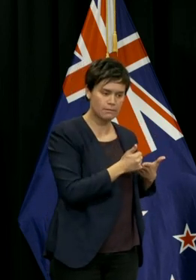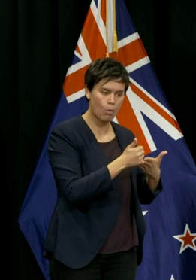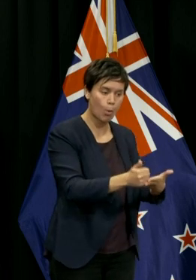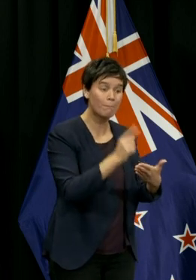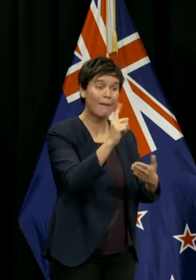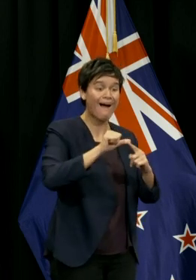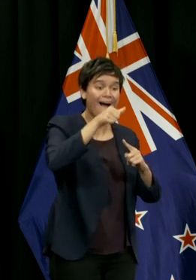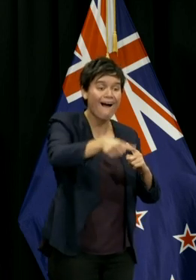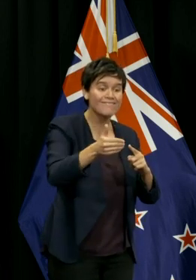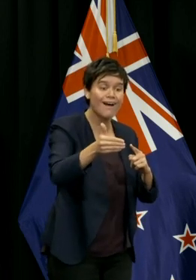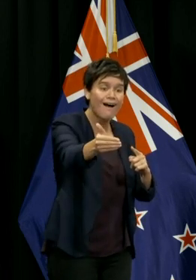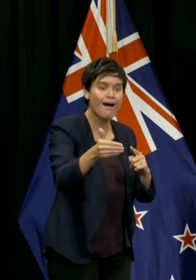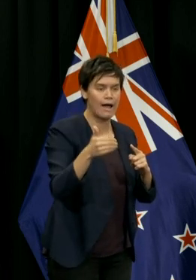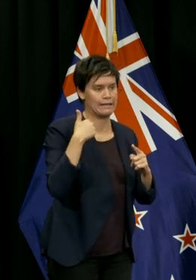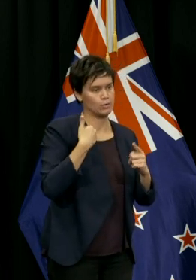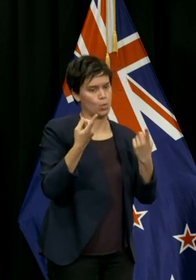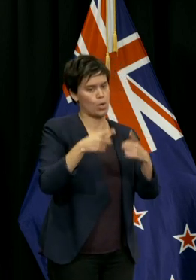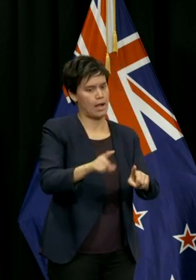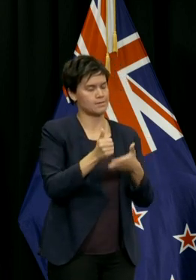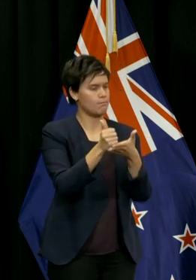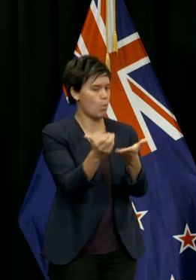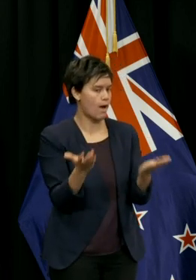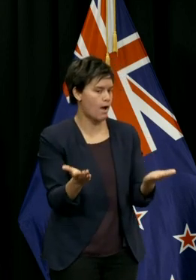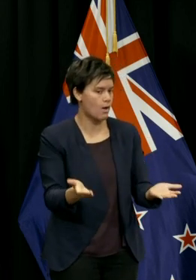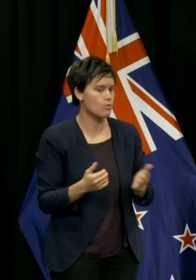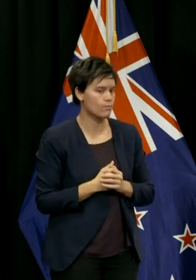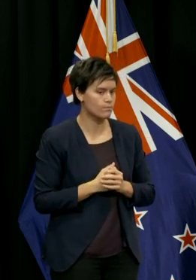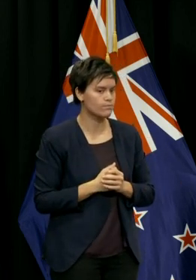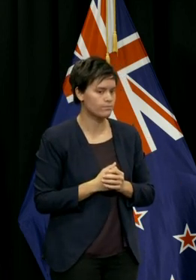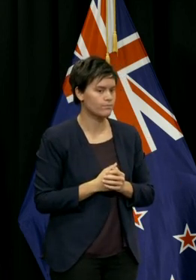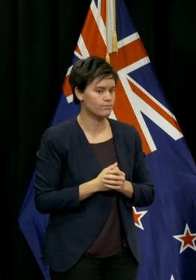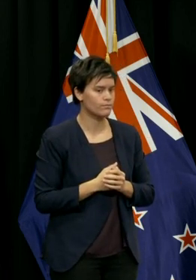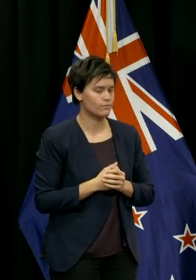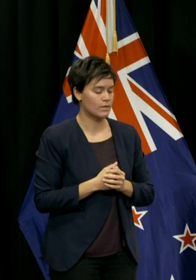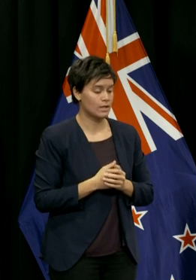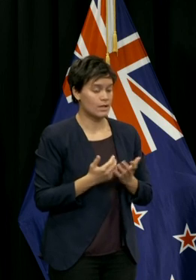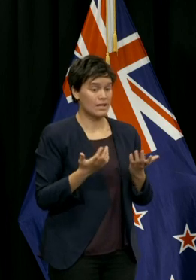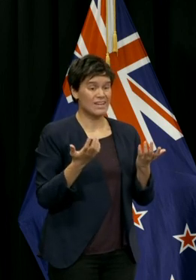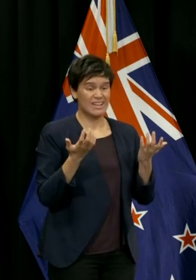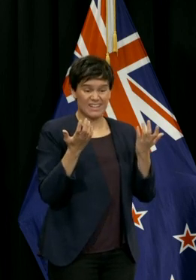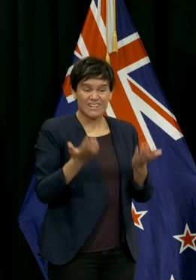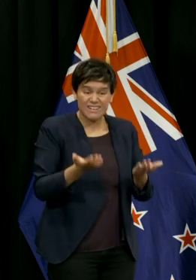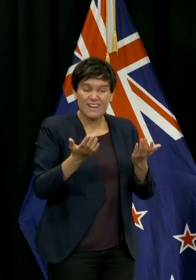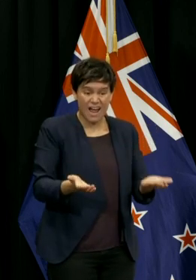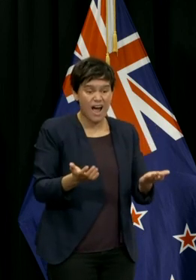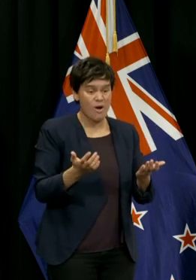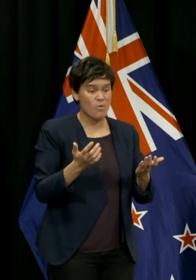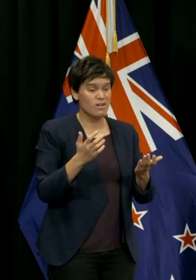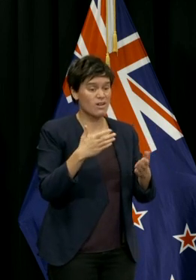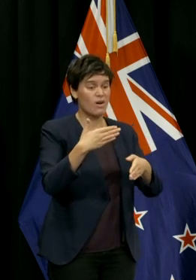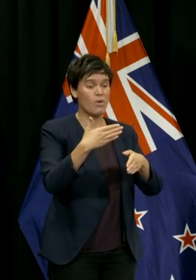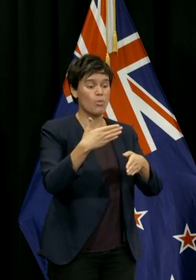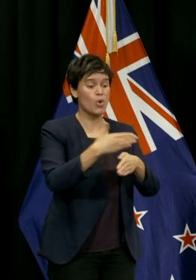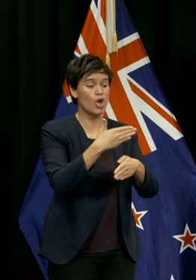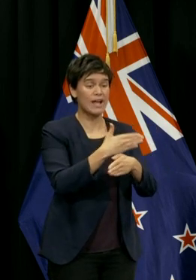what New Zealand's income support would look like, because we're entering into a period where there will be far more volatility in the labour market,